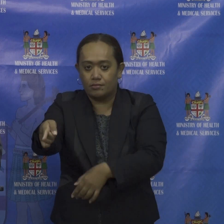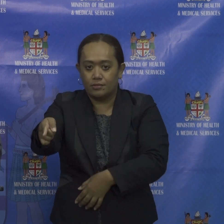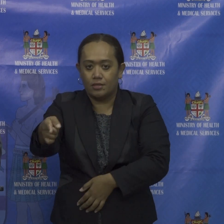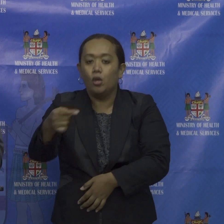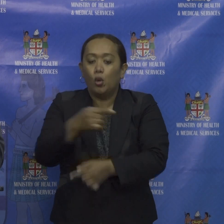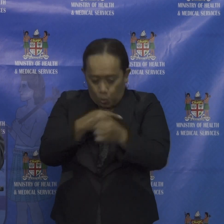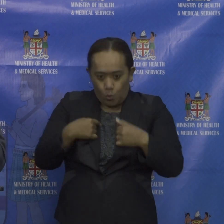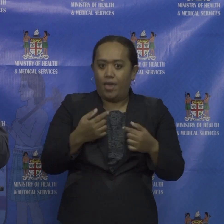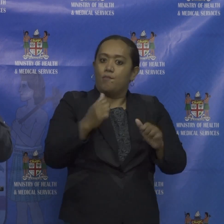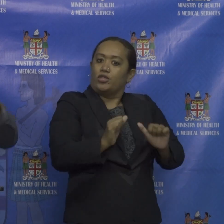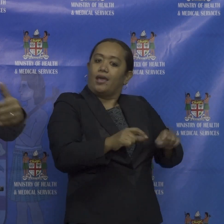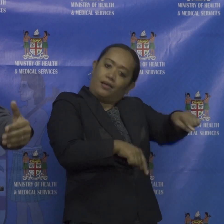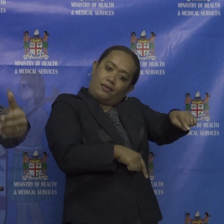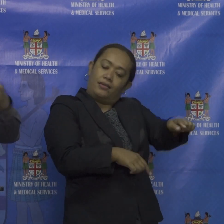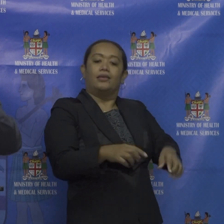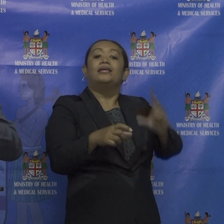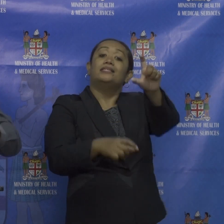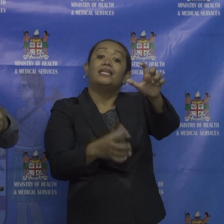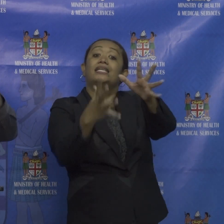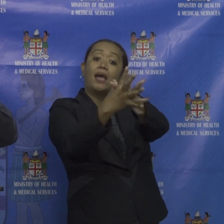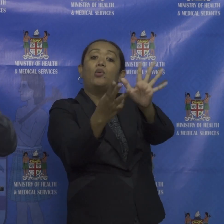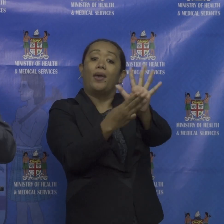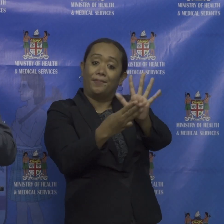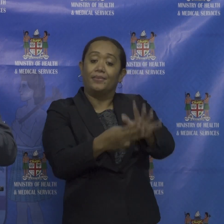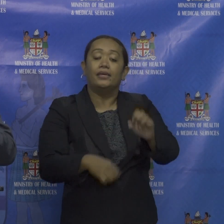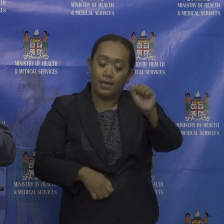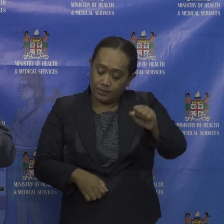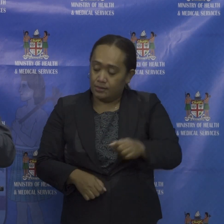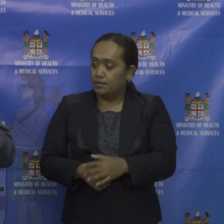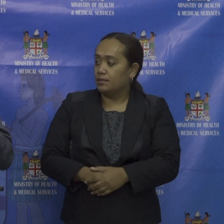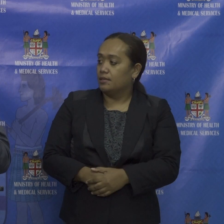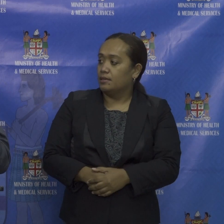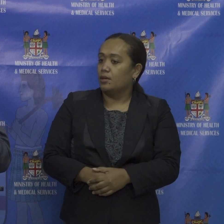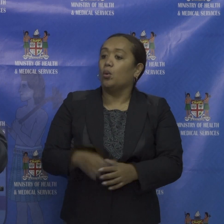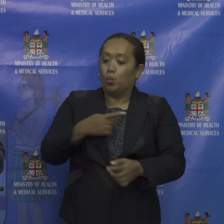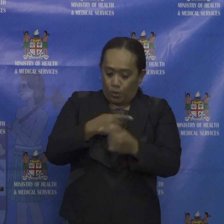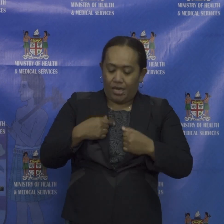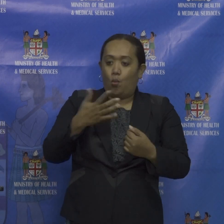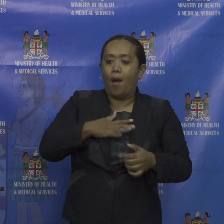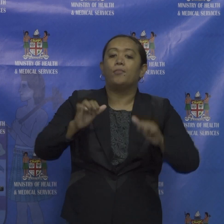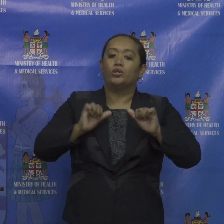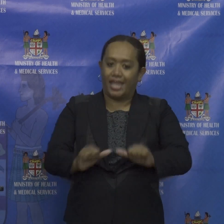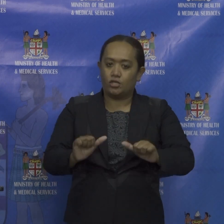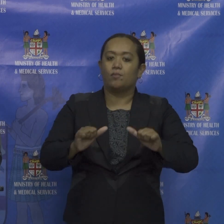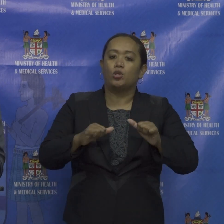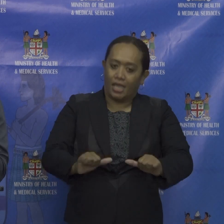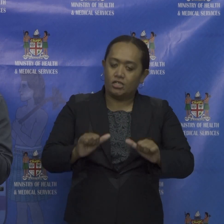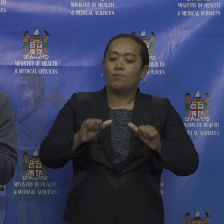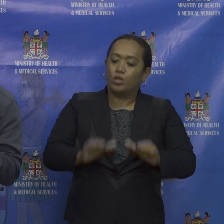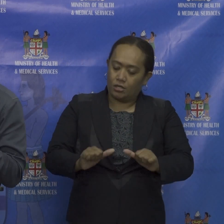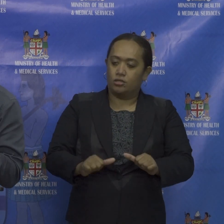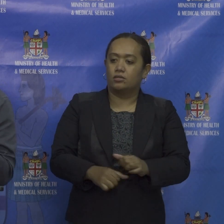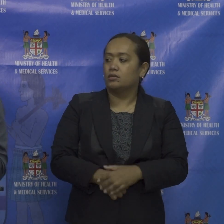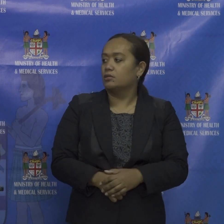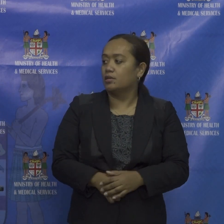But yes, I mean, you make a point that we are creating layers and layers of protection against CWM. In fact,